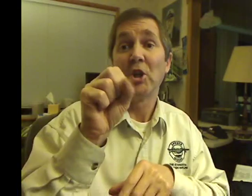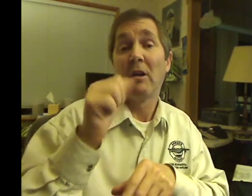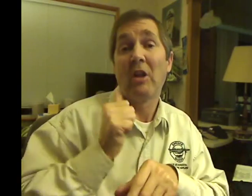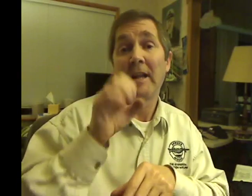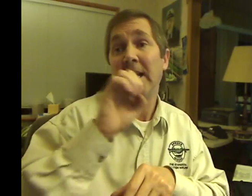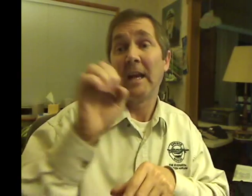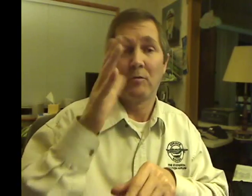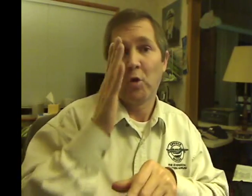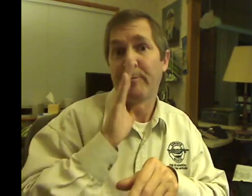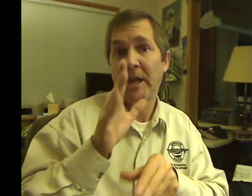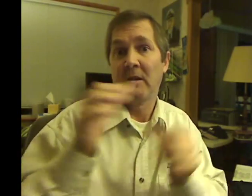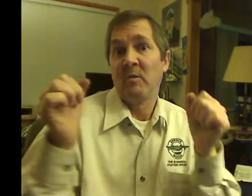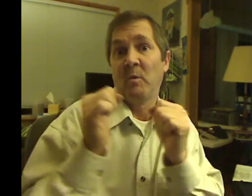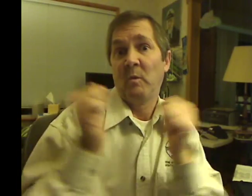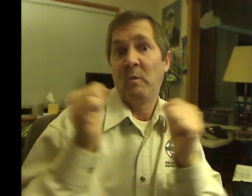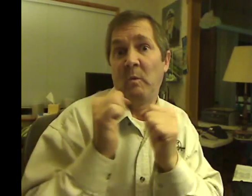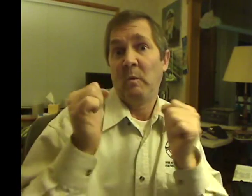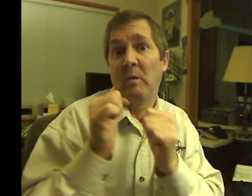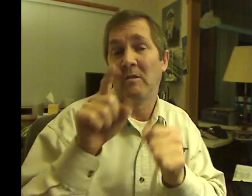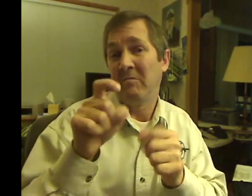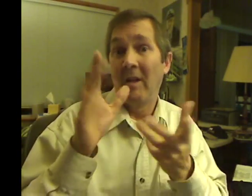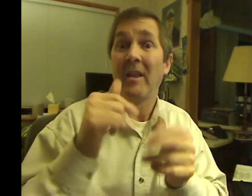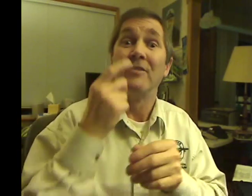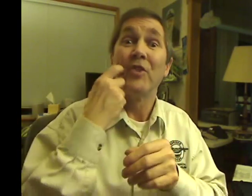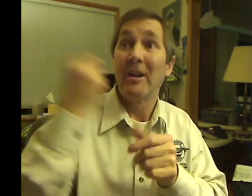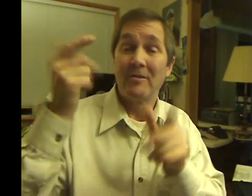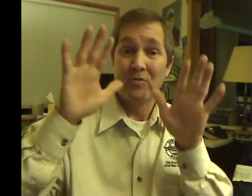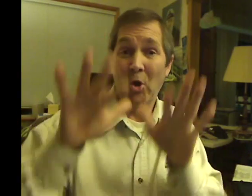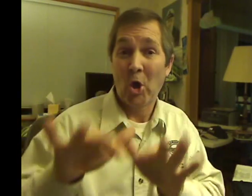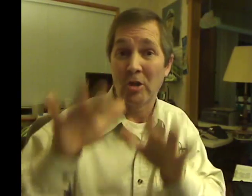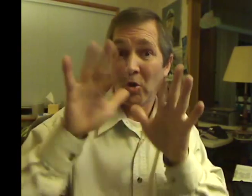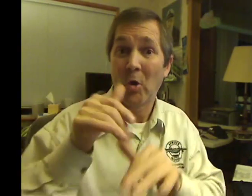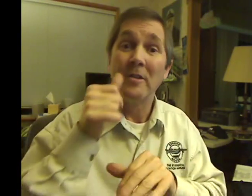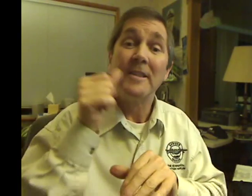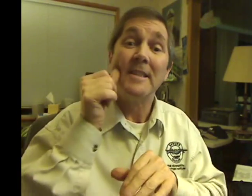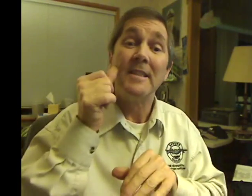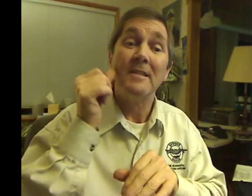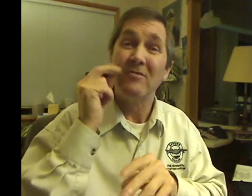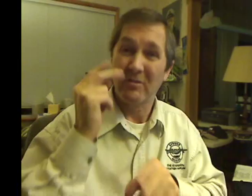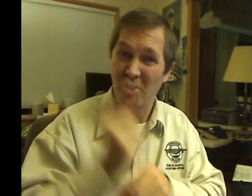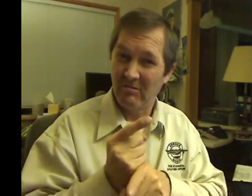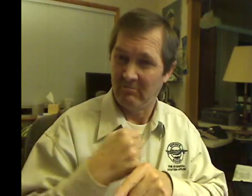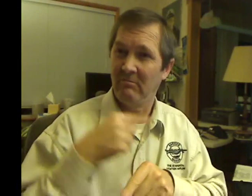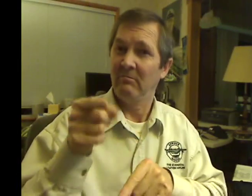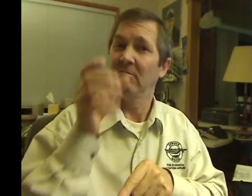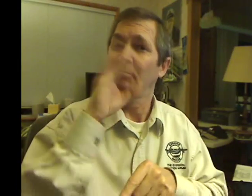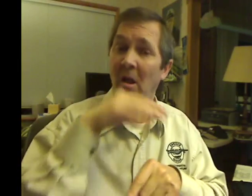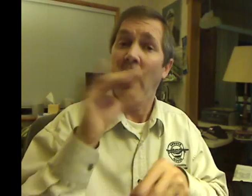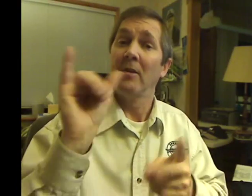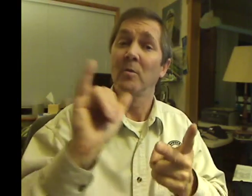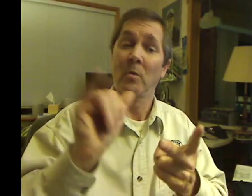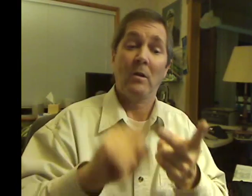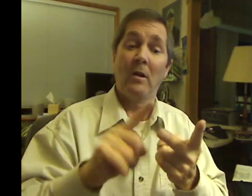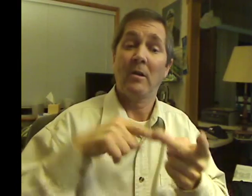on corruption charges. He's accused of money laundering and embezzling money from a presidential fund.